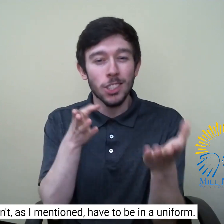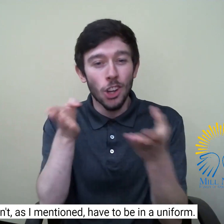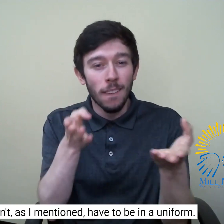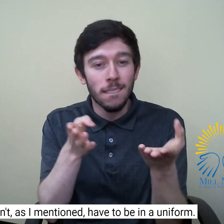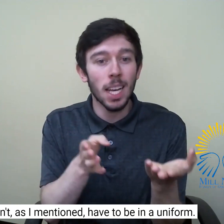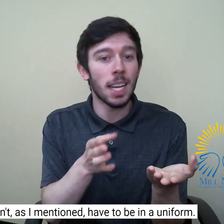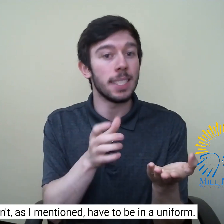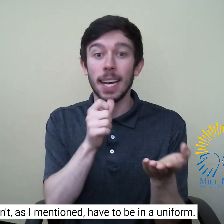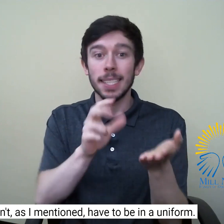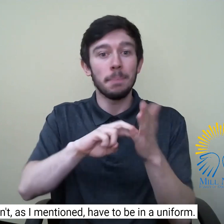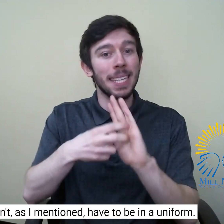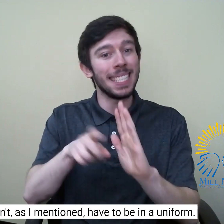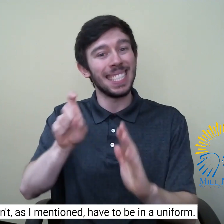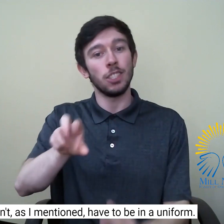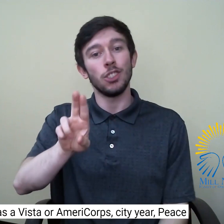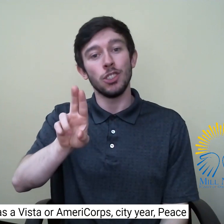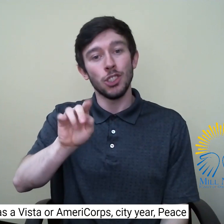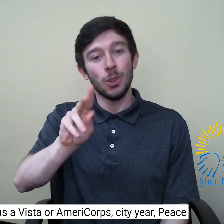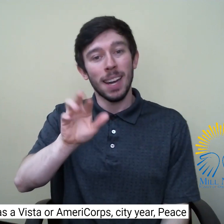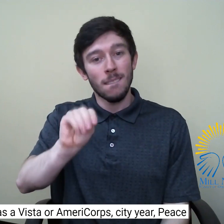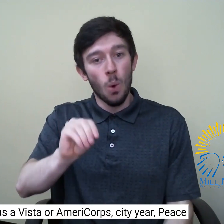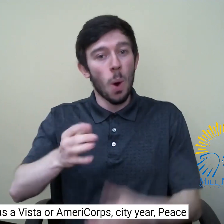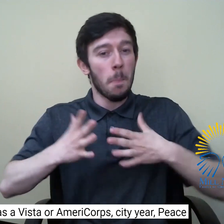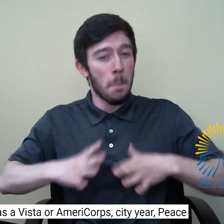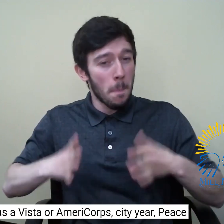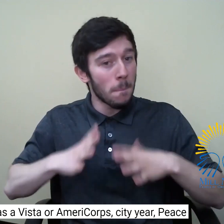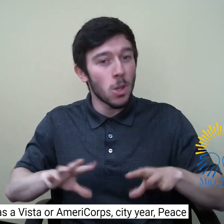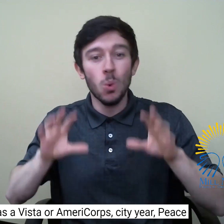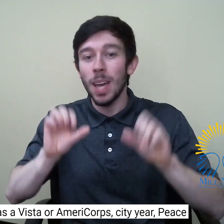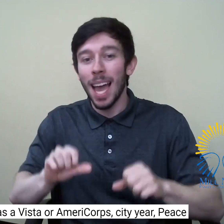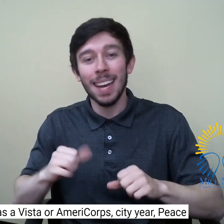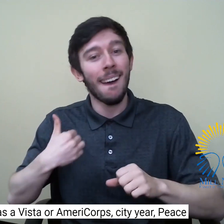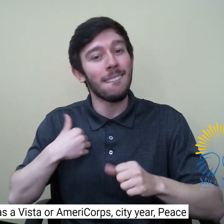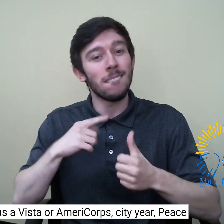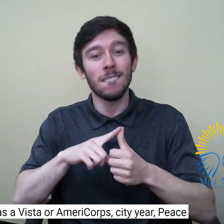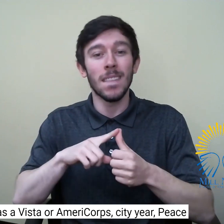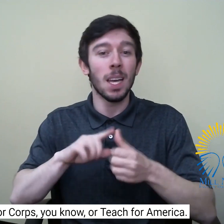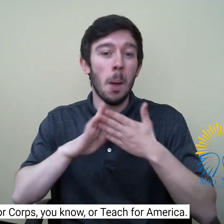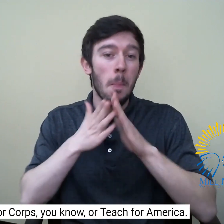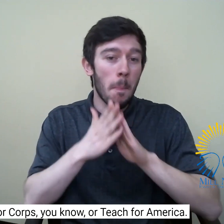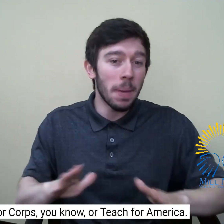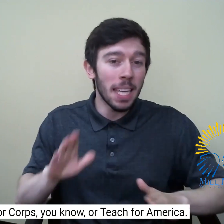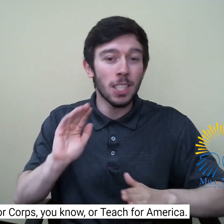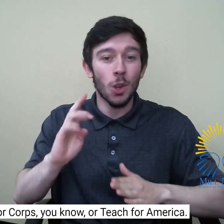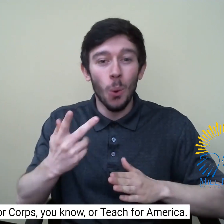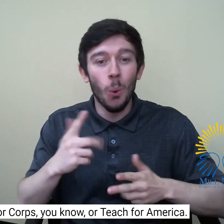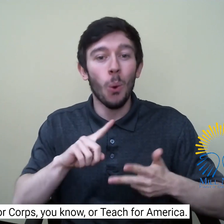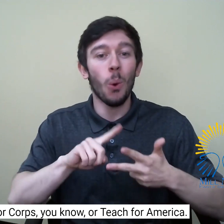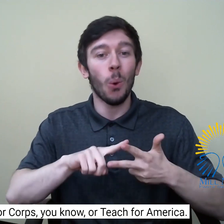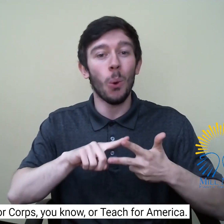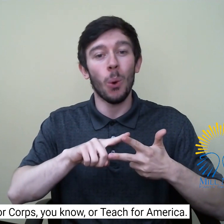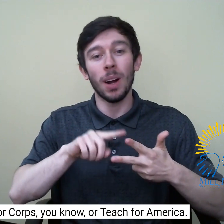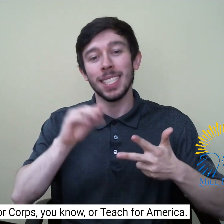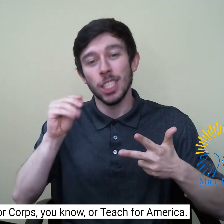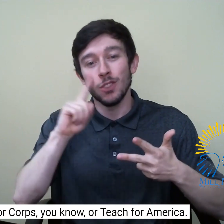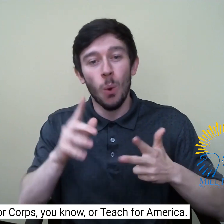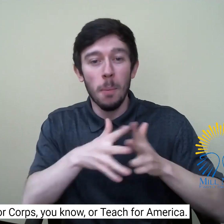mentioned, have to be in a uniform. It could be as a VISTA or AmeriCorps or City Year, Peace Corps, Senior Corps, Teach for